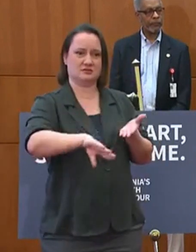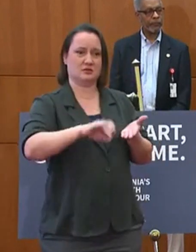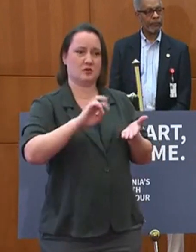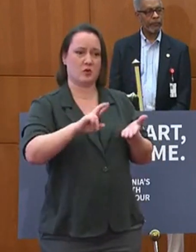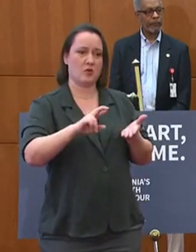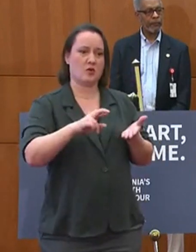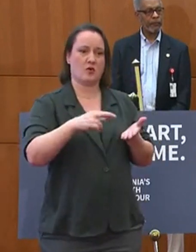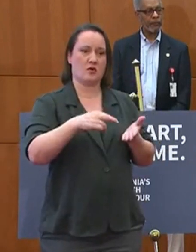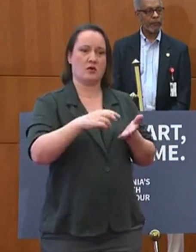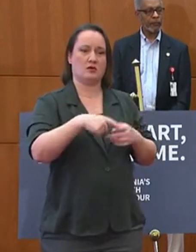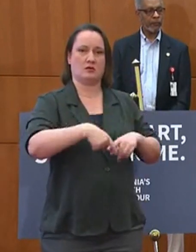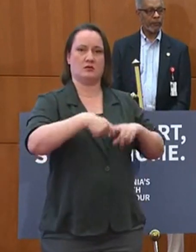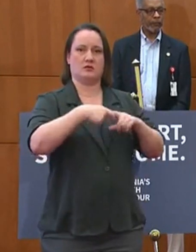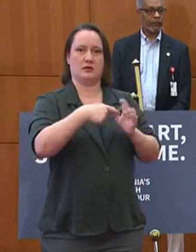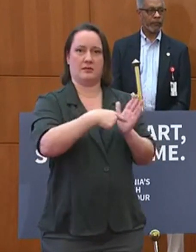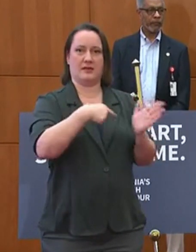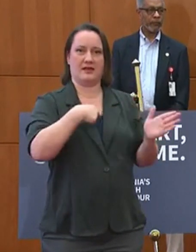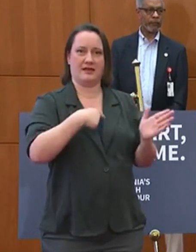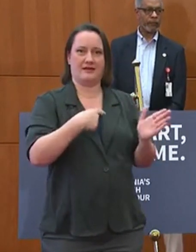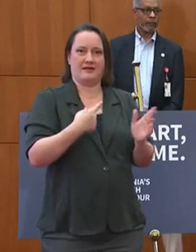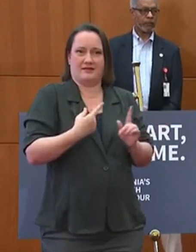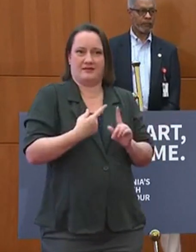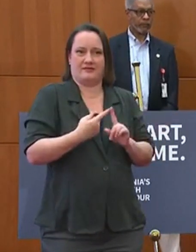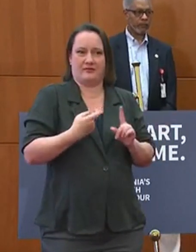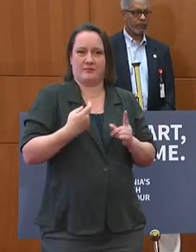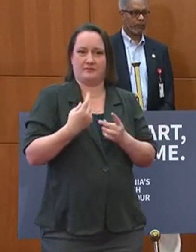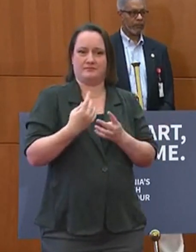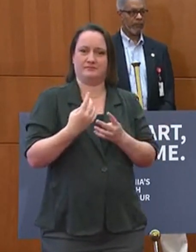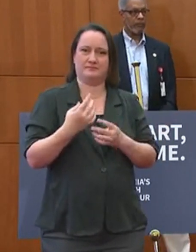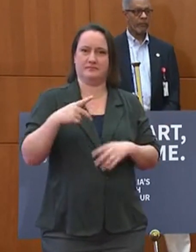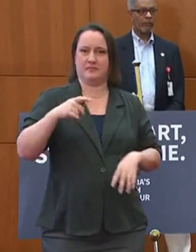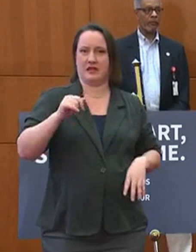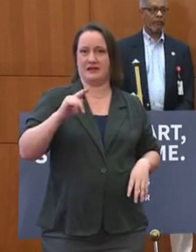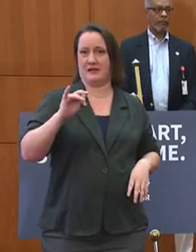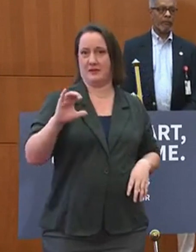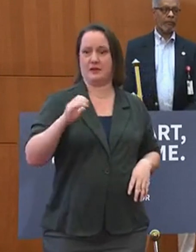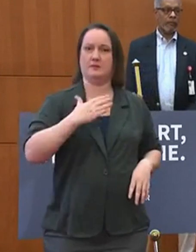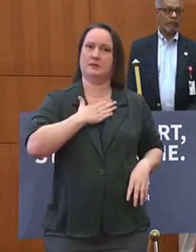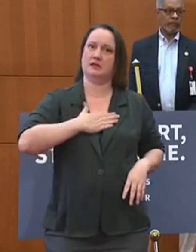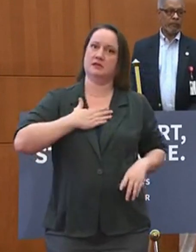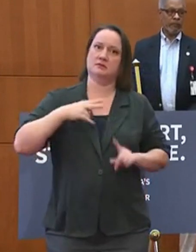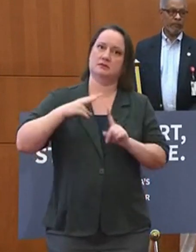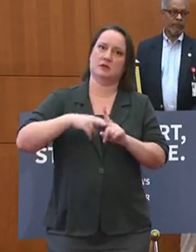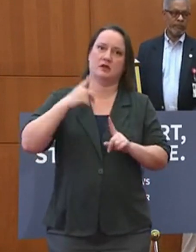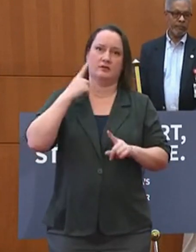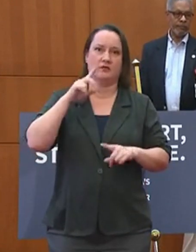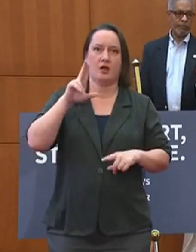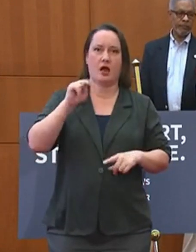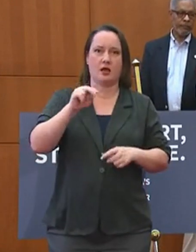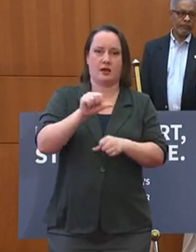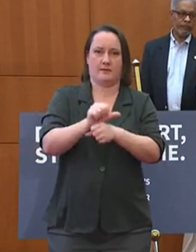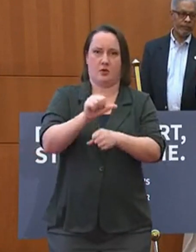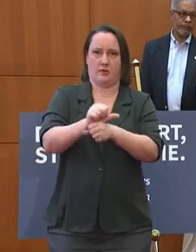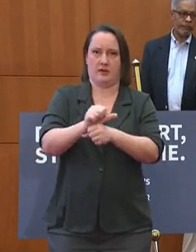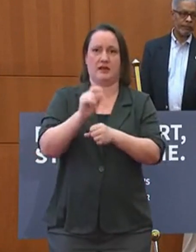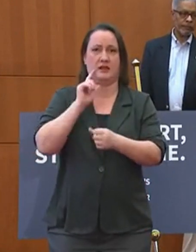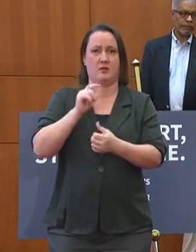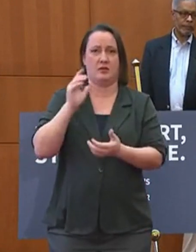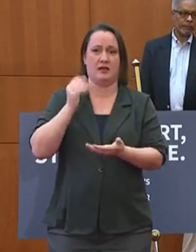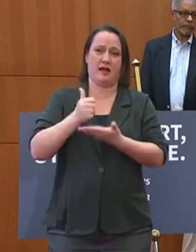pandemic. I encourage all of those Virginians to apply for unemployment. That will at least provide some